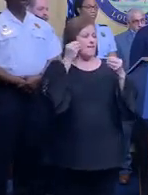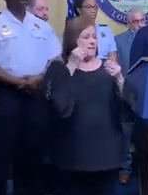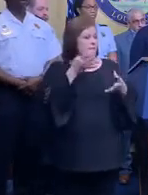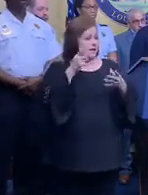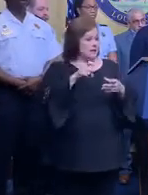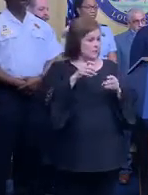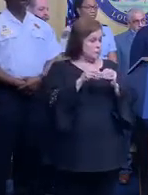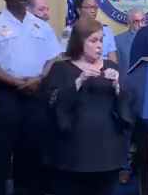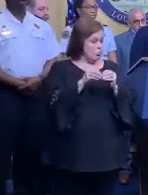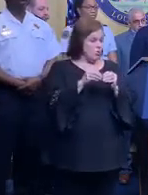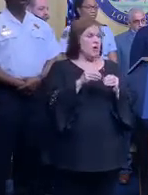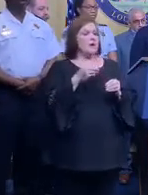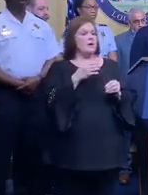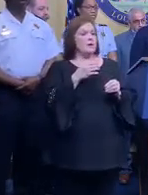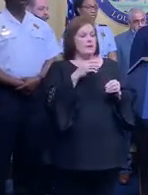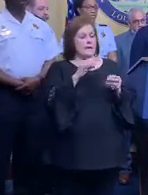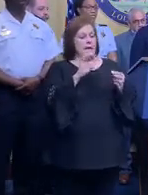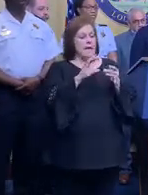information, you can go to